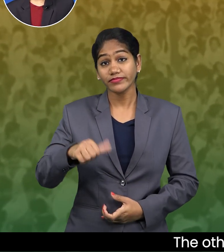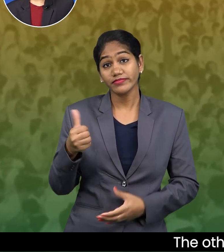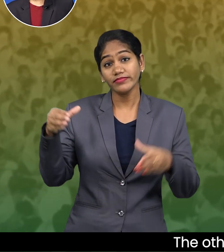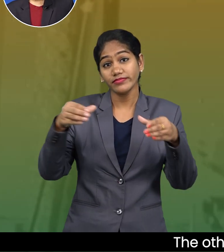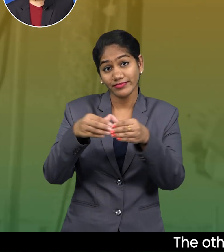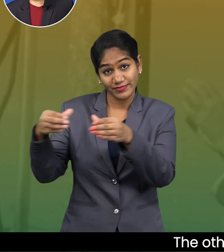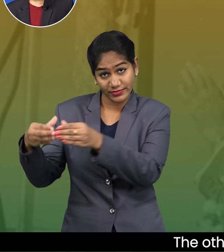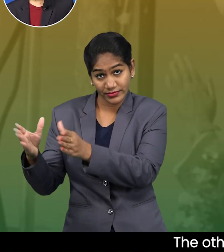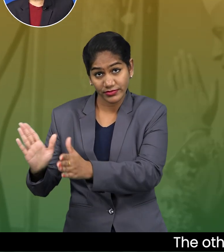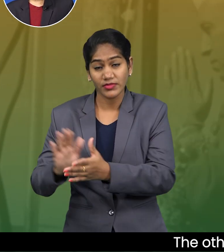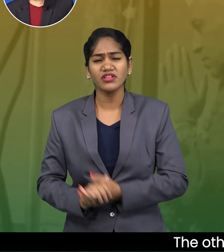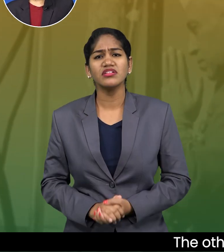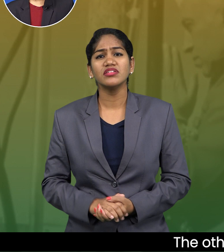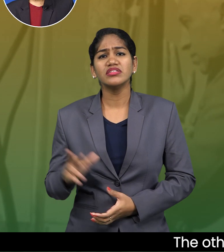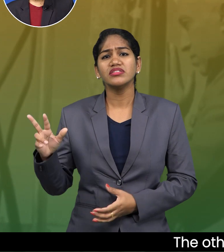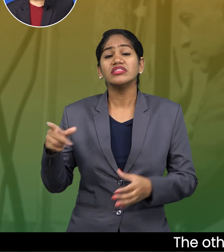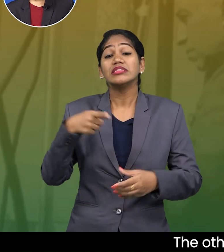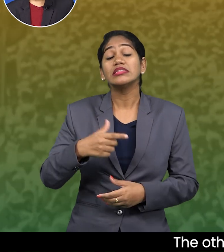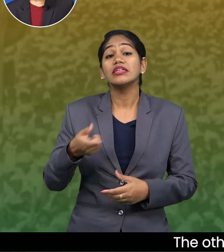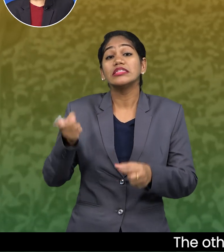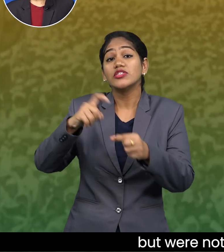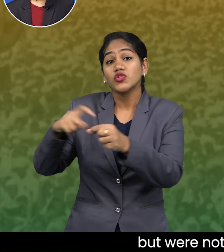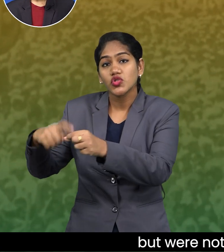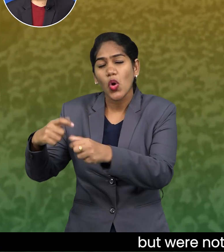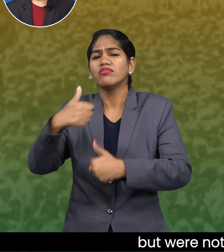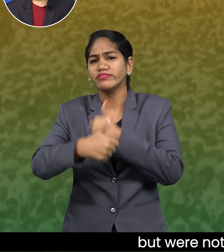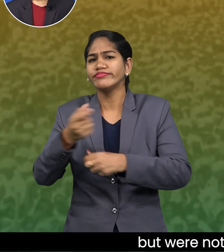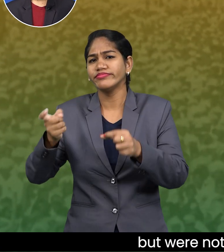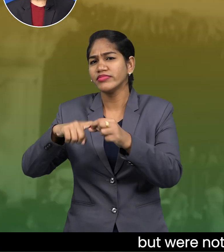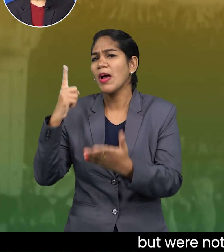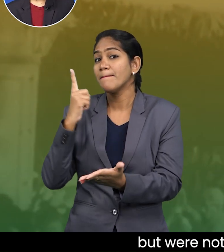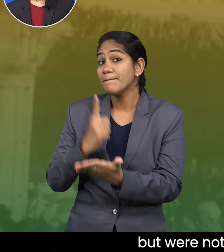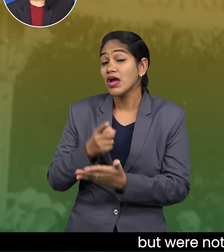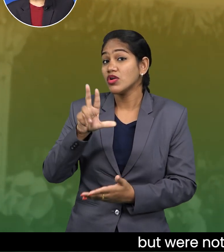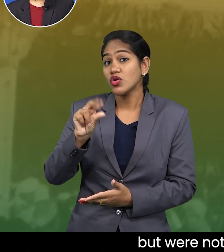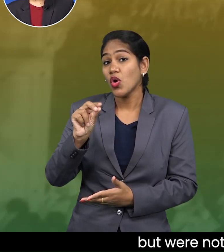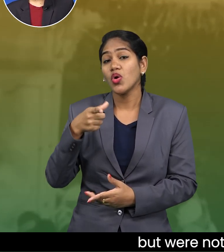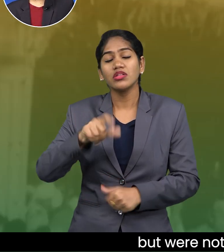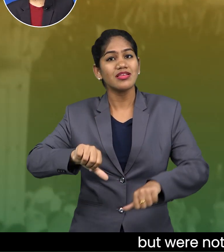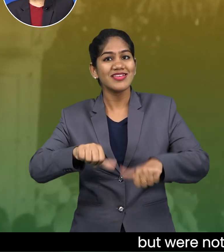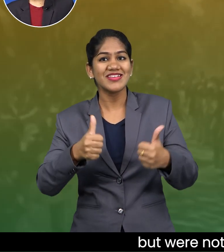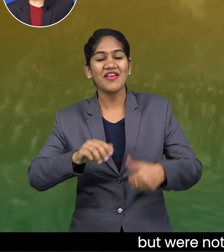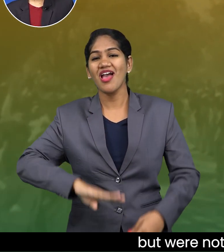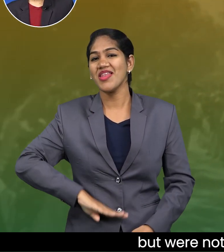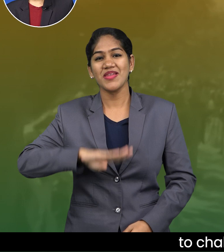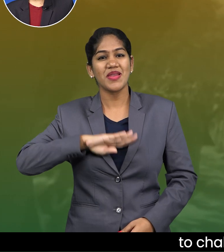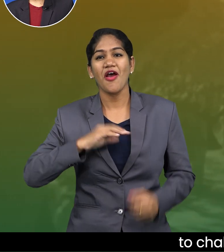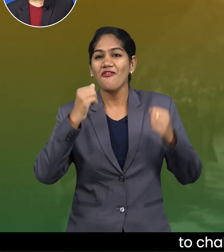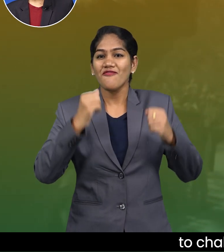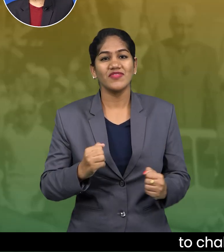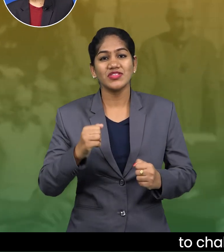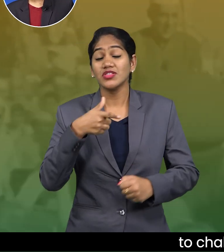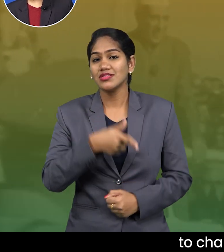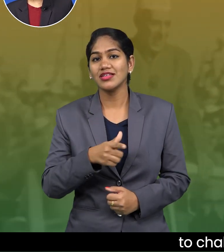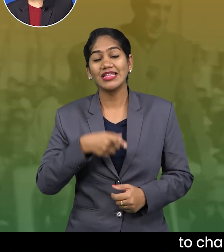The other parties contested but were not able to win enough seats to